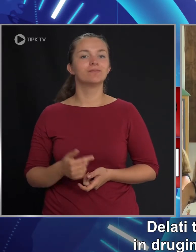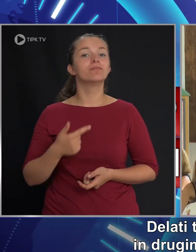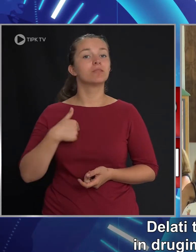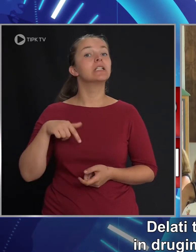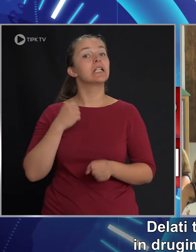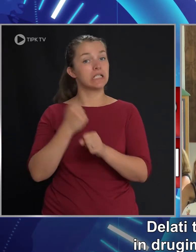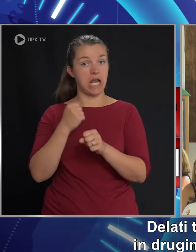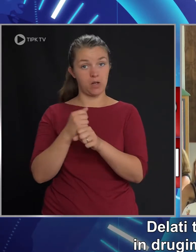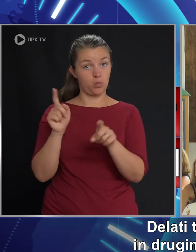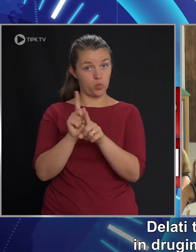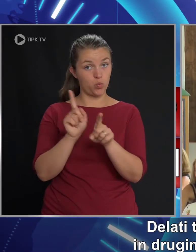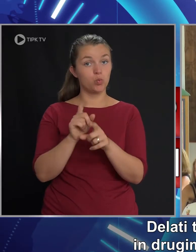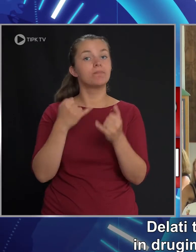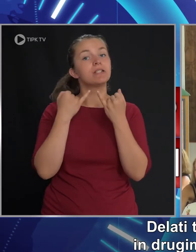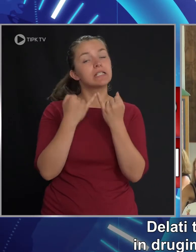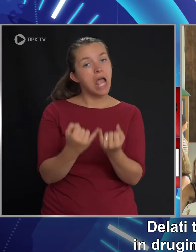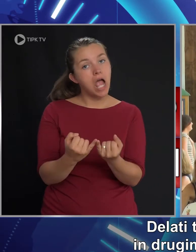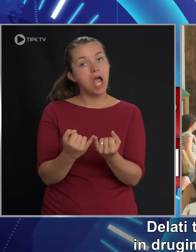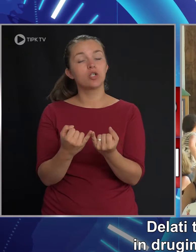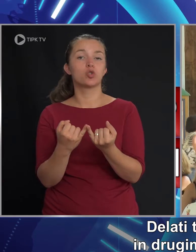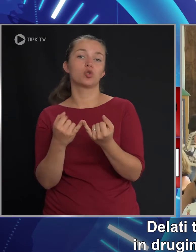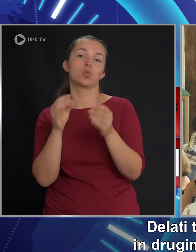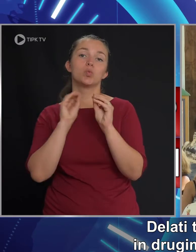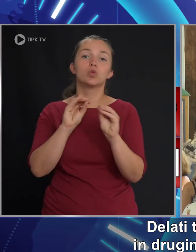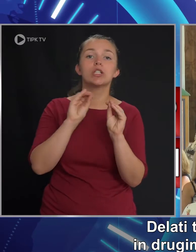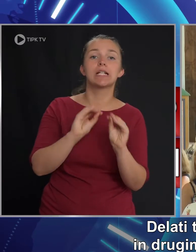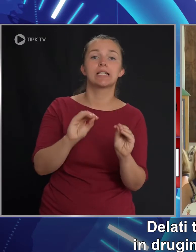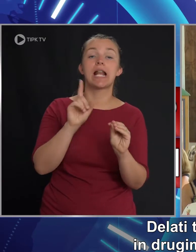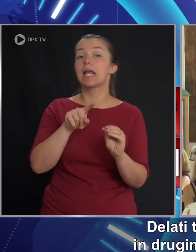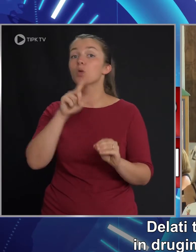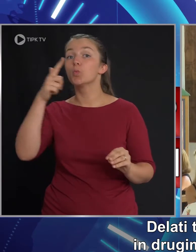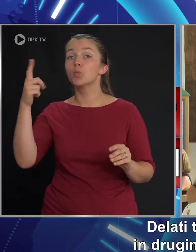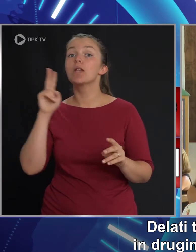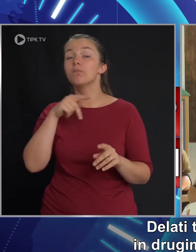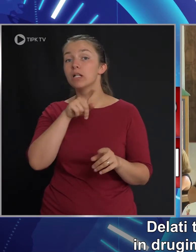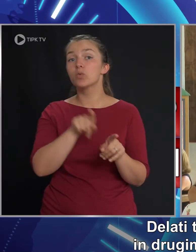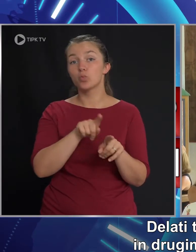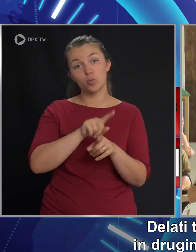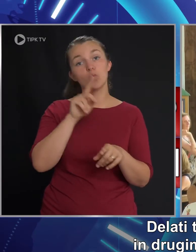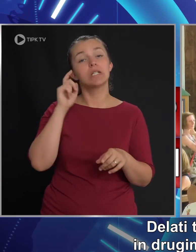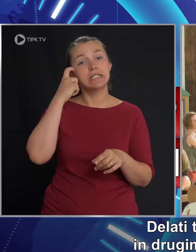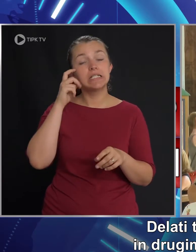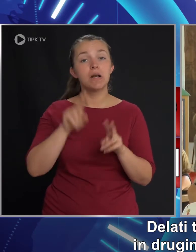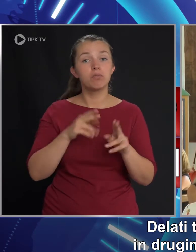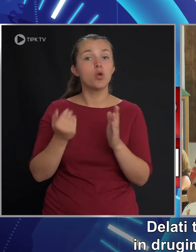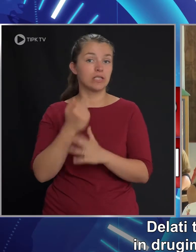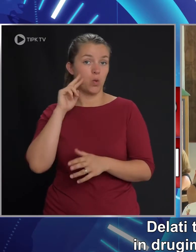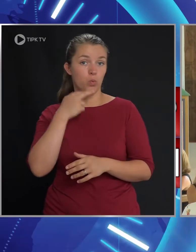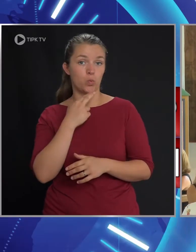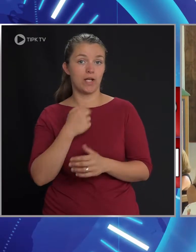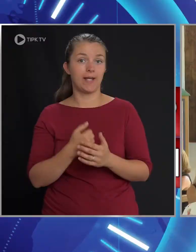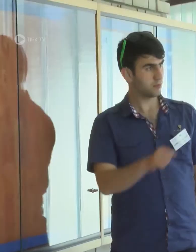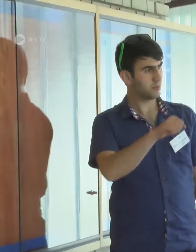And to work also with the parents and with the teachers and with operators which take care of deaf